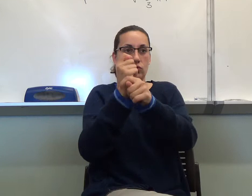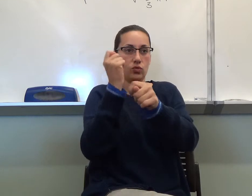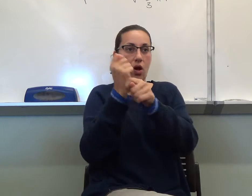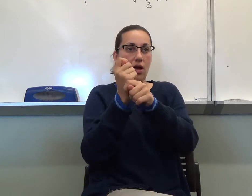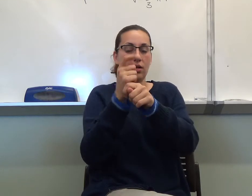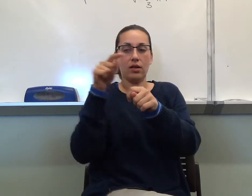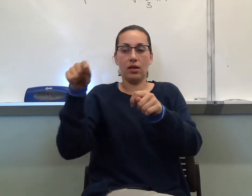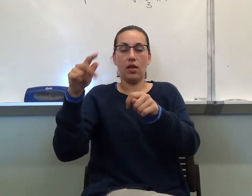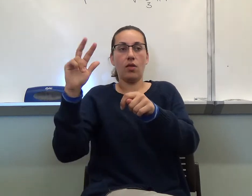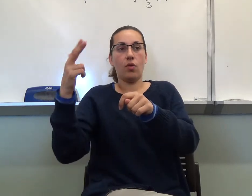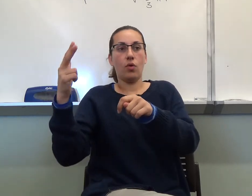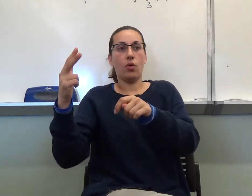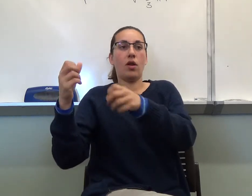and motorcycle.